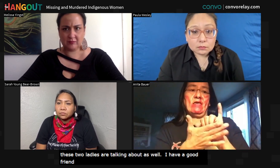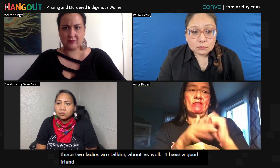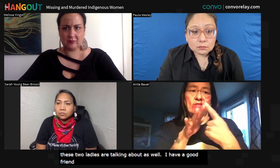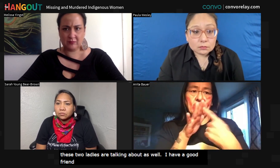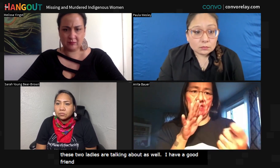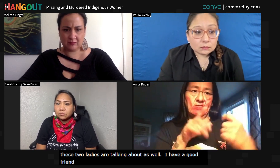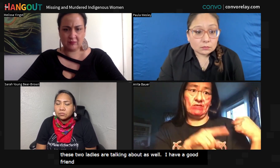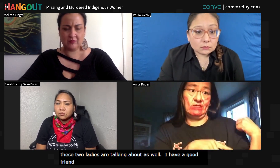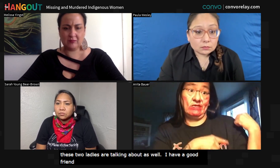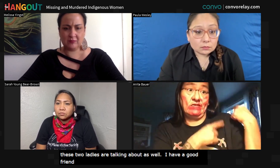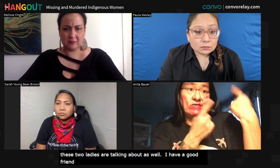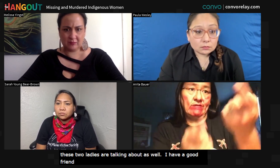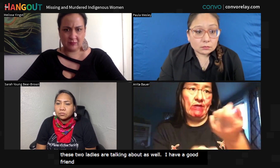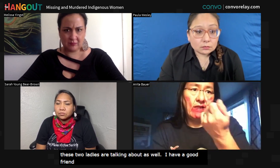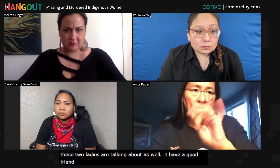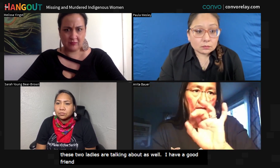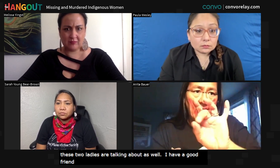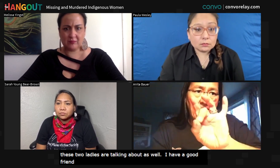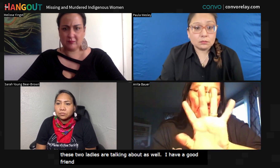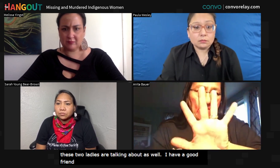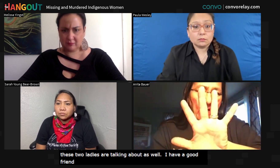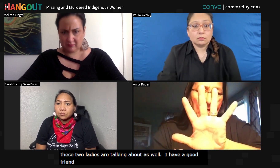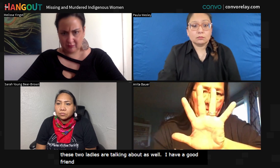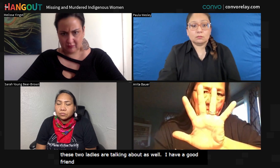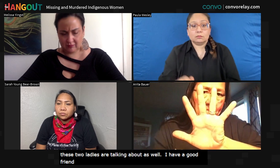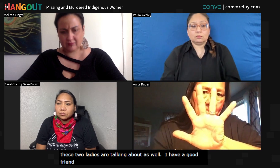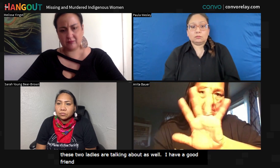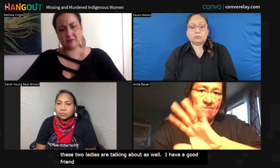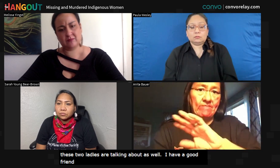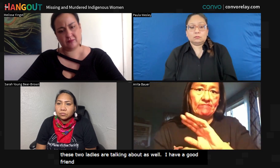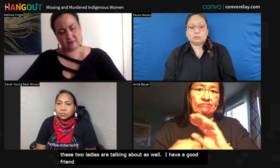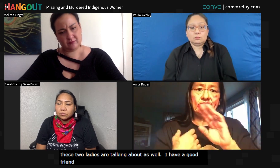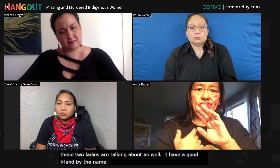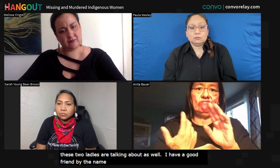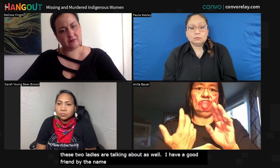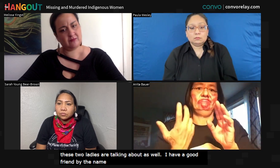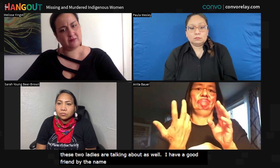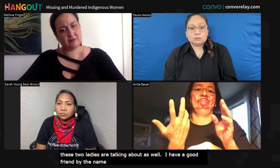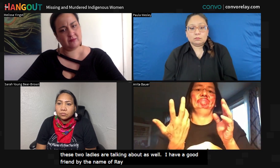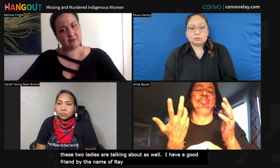Torit, who's gone missing since 1985.